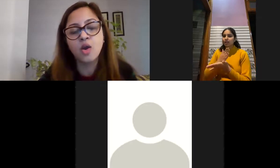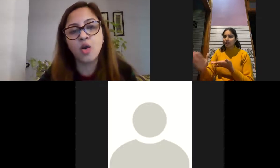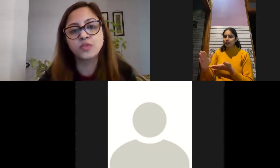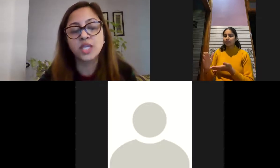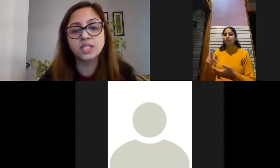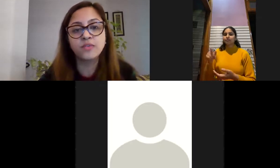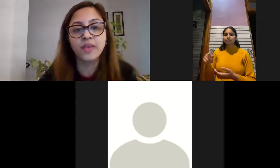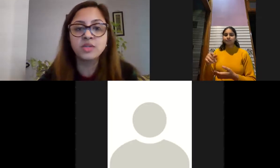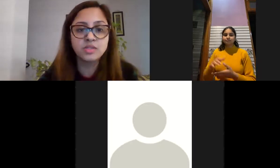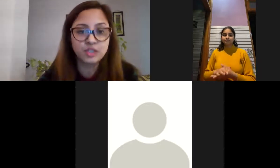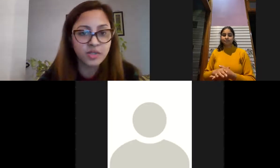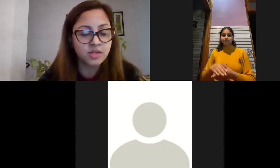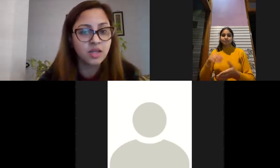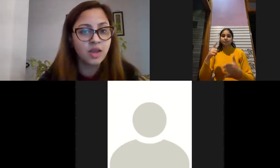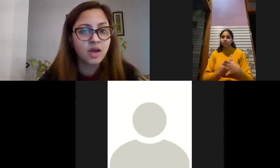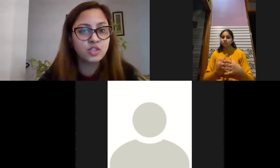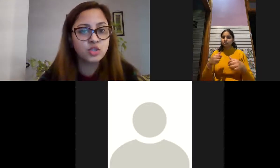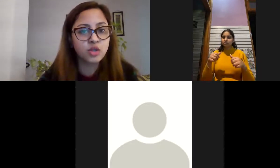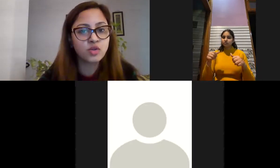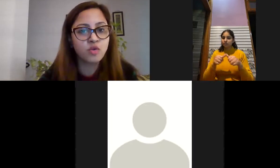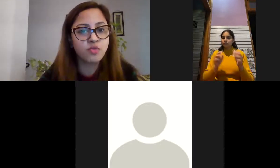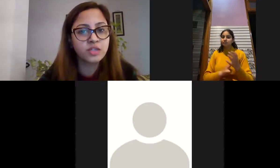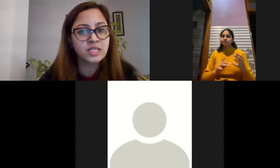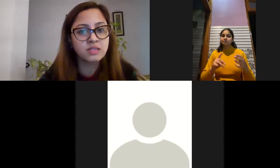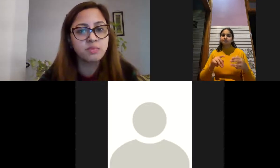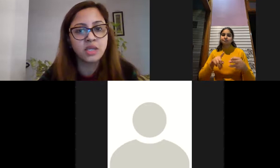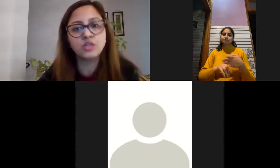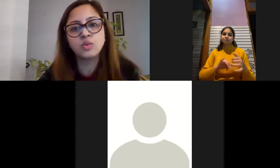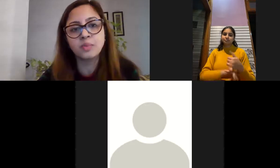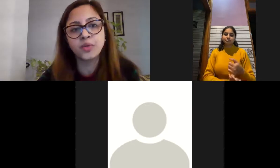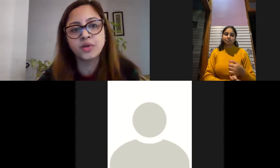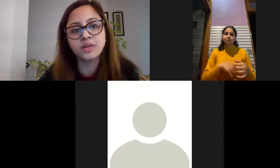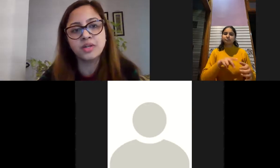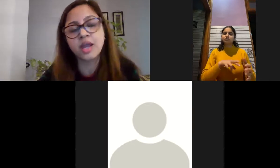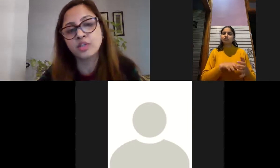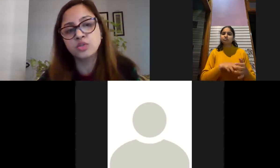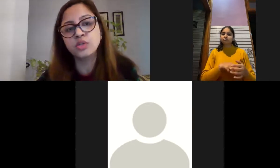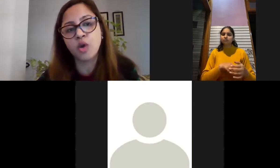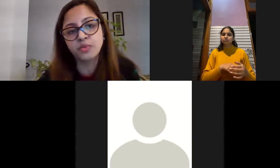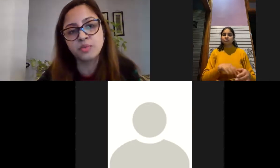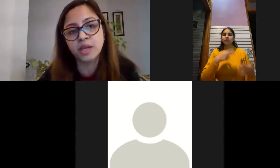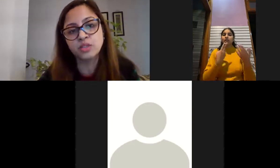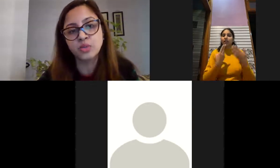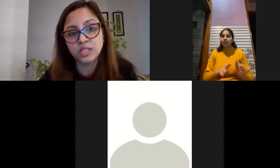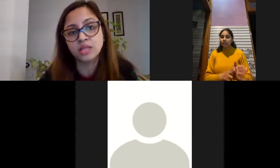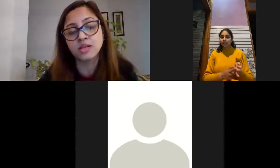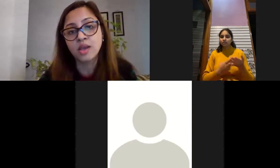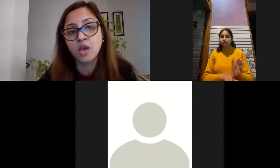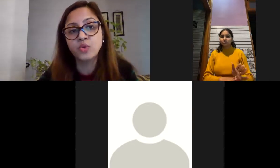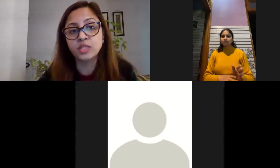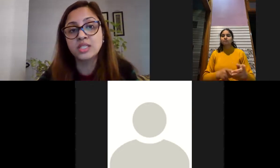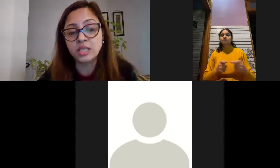dampening of Jane's feminist spirit, a sort of what is made to appear a natural compromise to